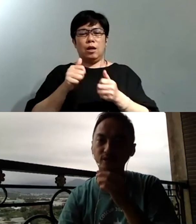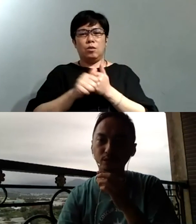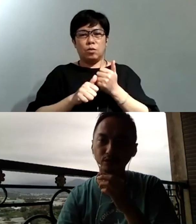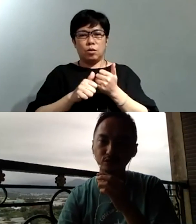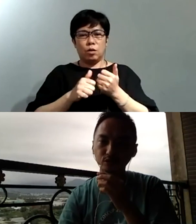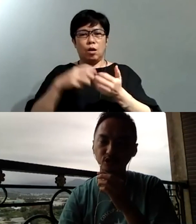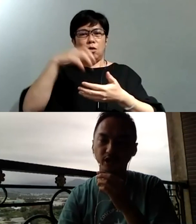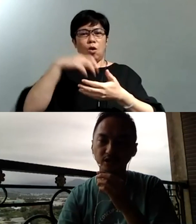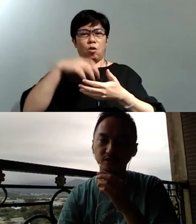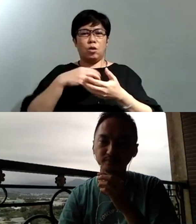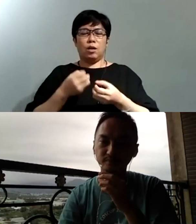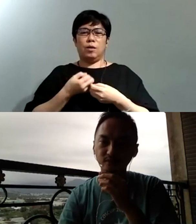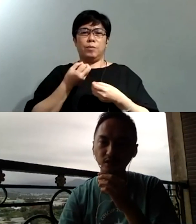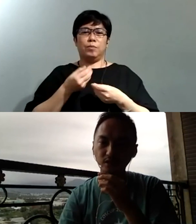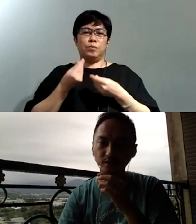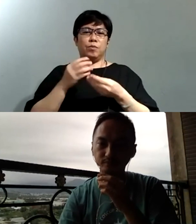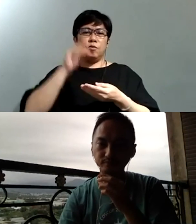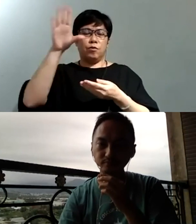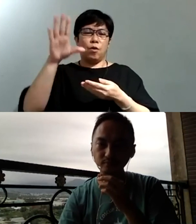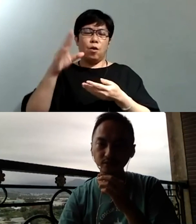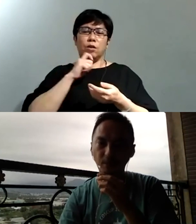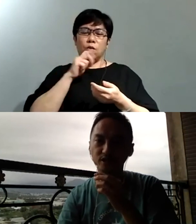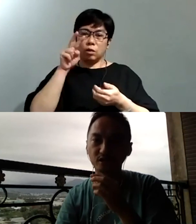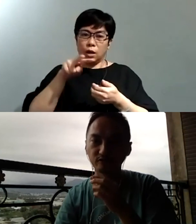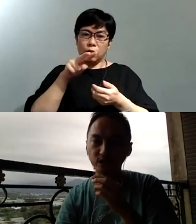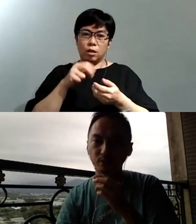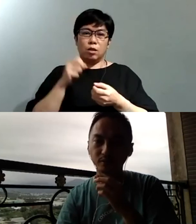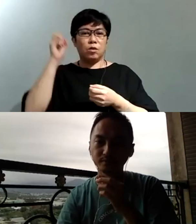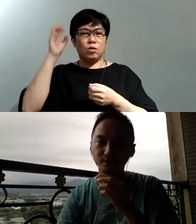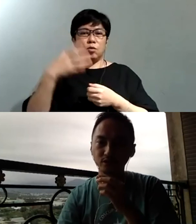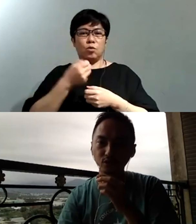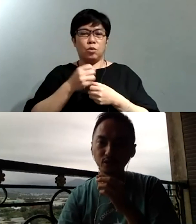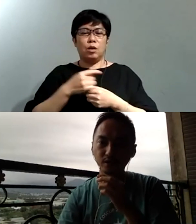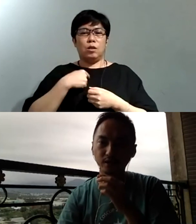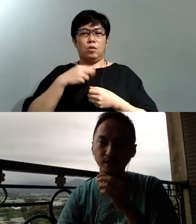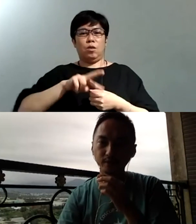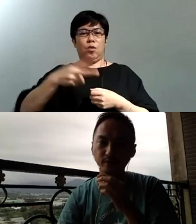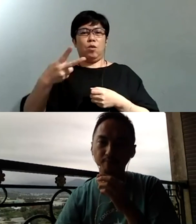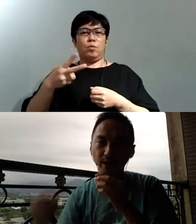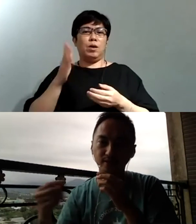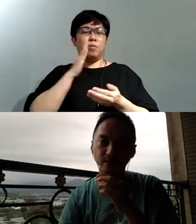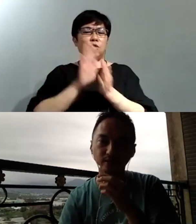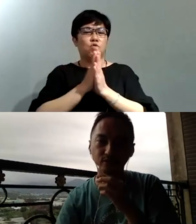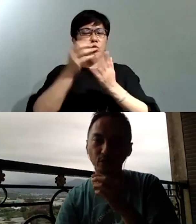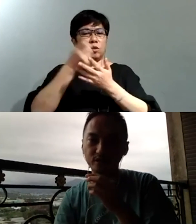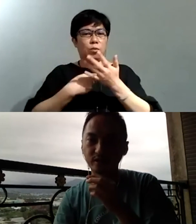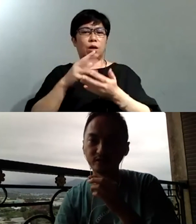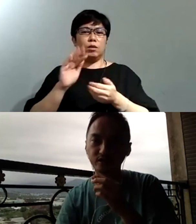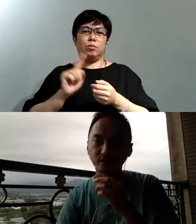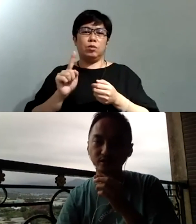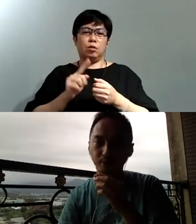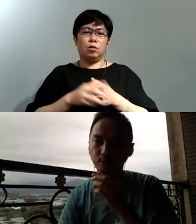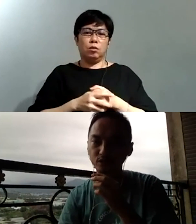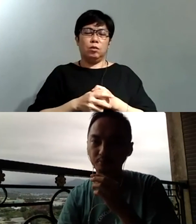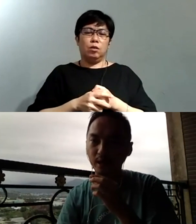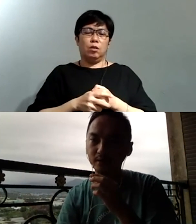raise a proposal to change the policy of Facebook? So we embed like thoughts like this